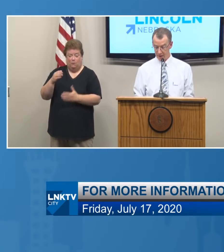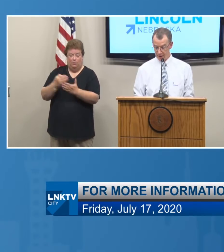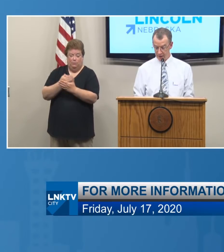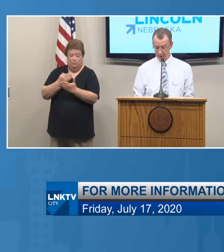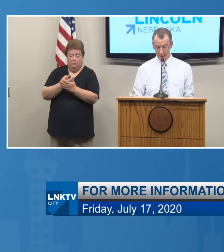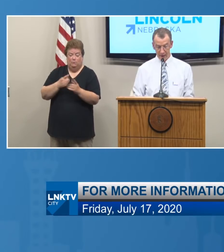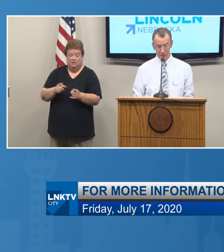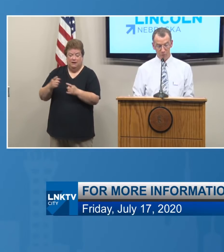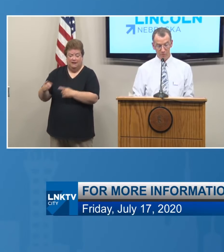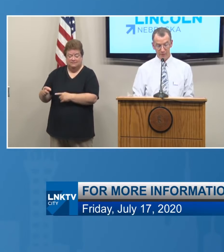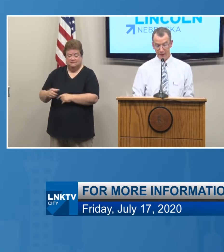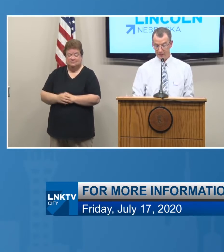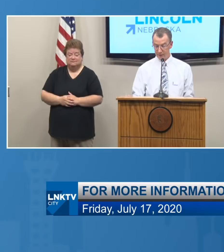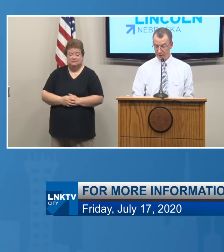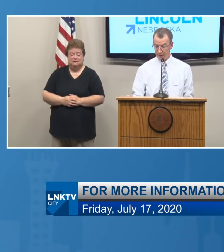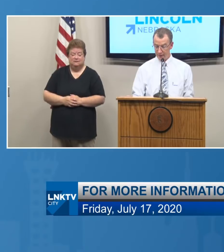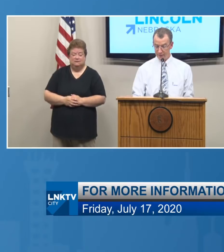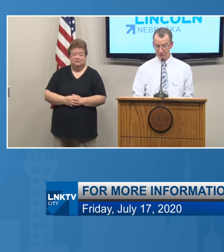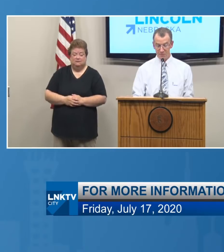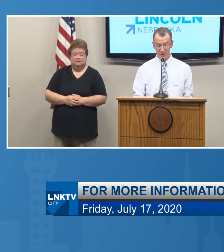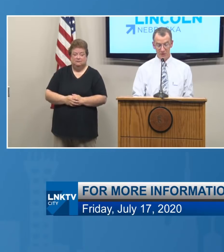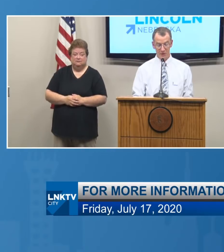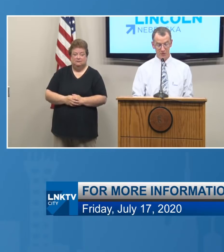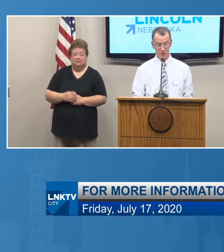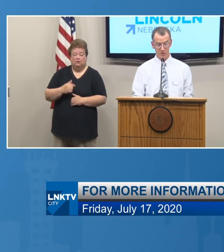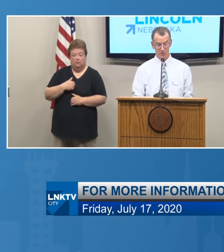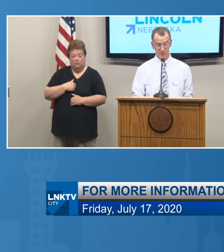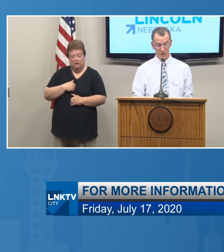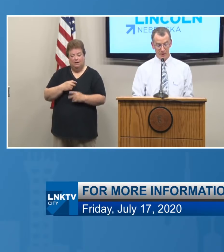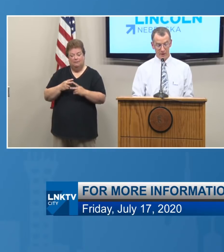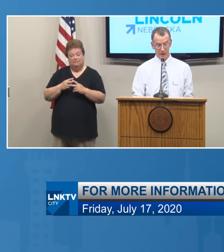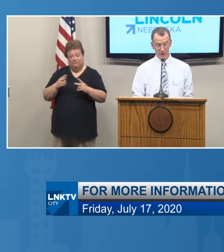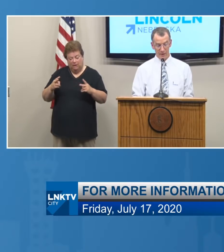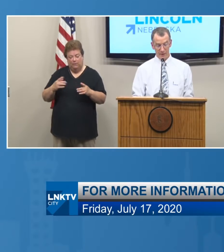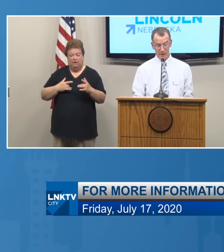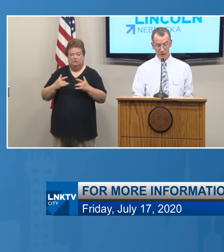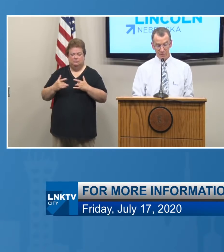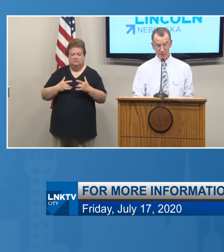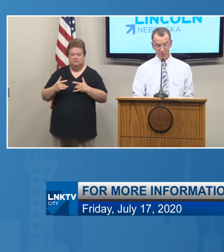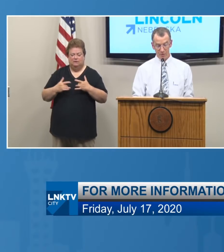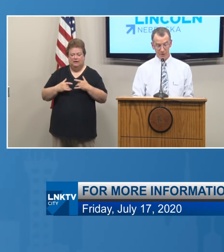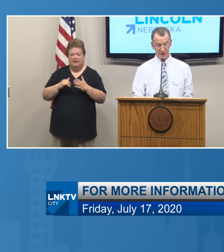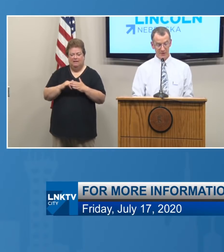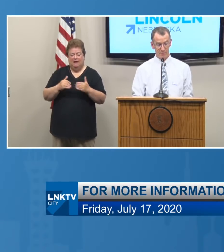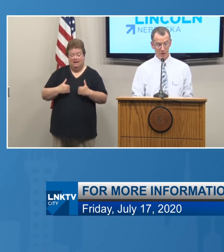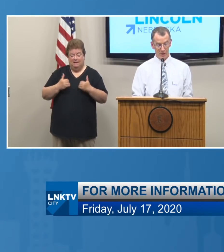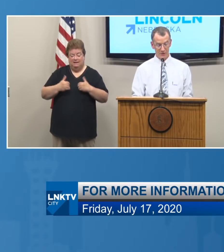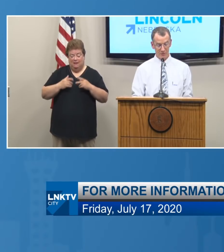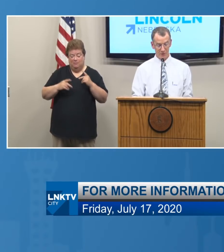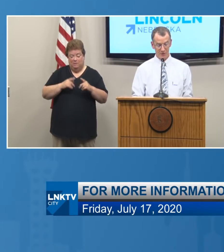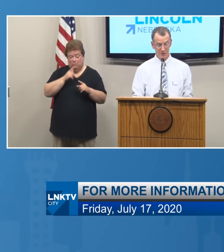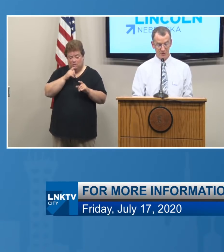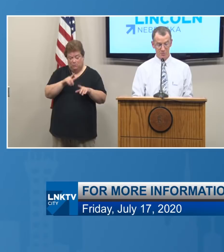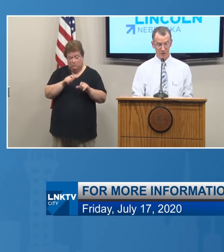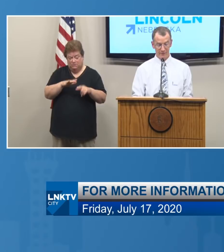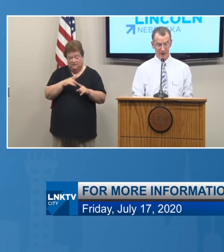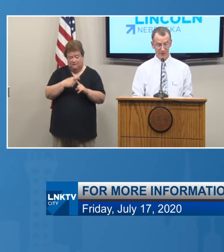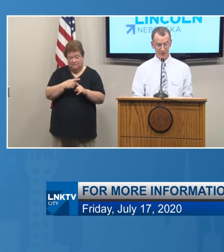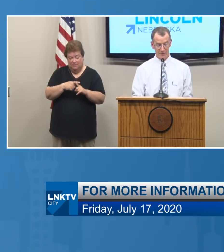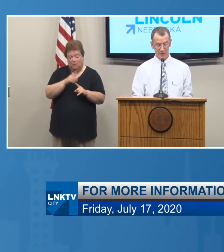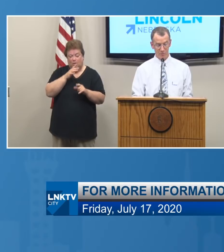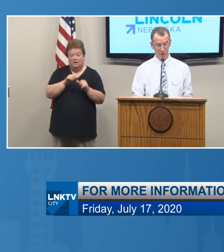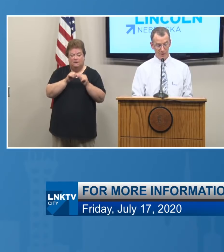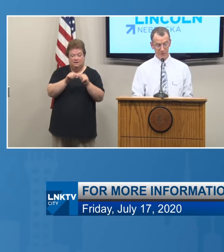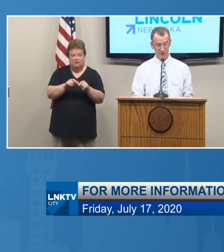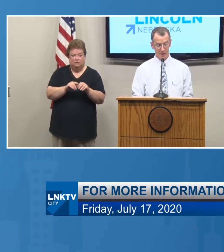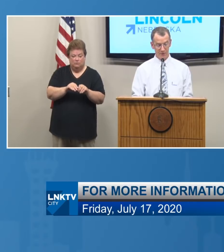cases. We remain especially concerned that the young people who are testing positive will continue to spread the